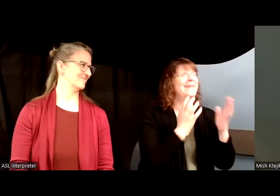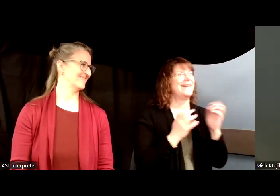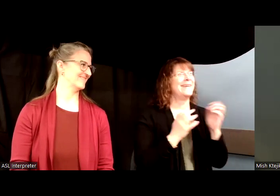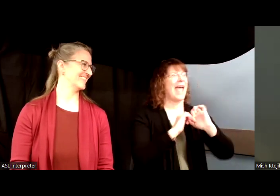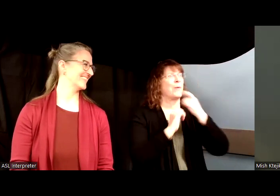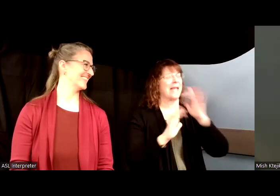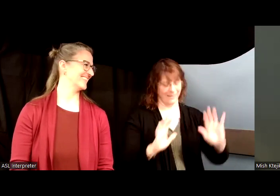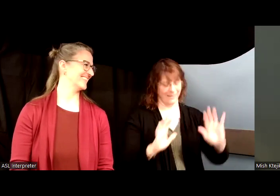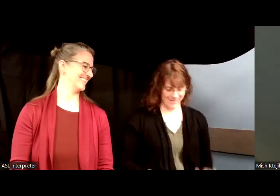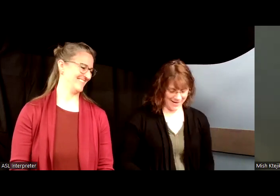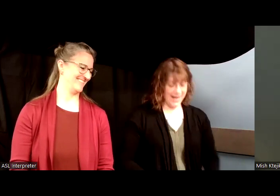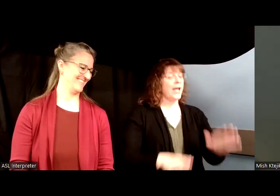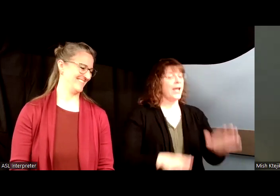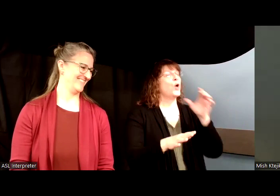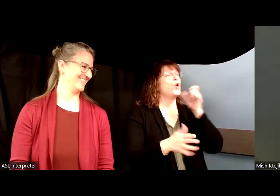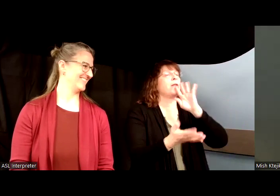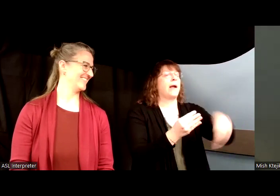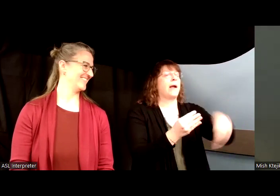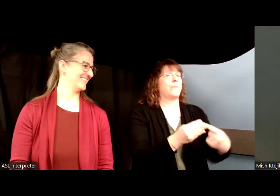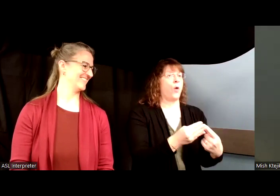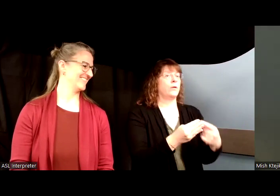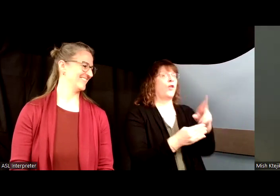hold on, let me think.